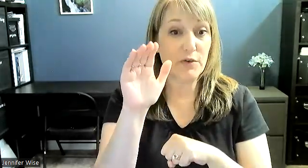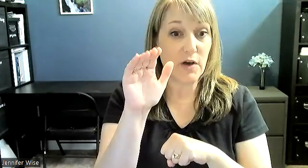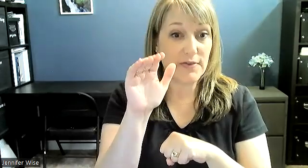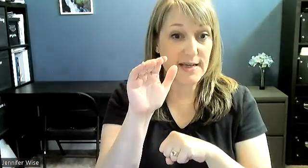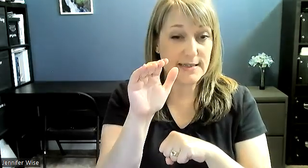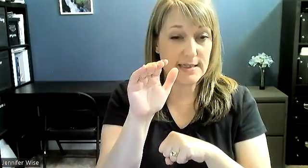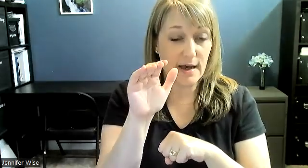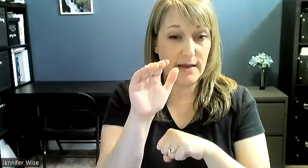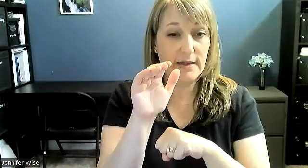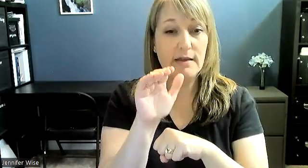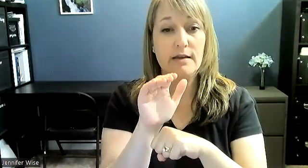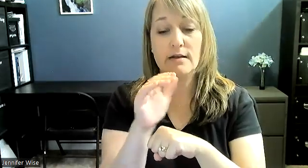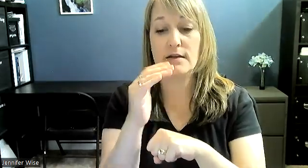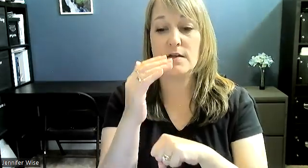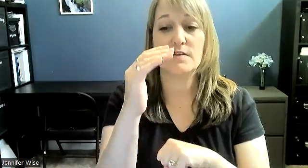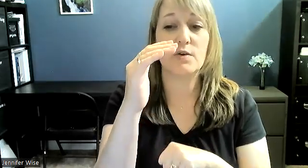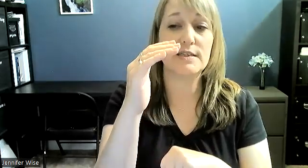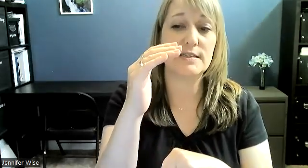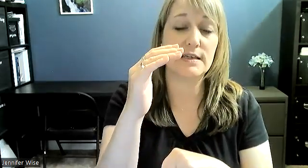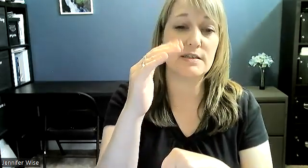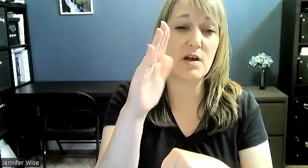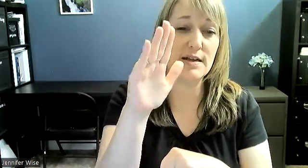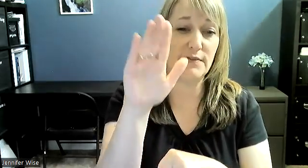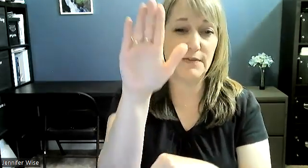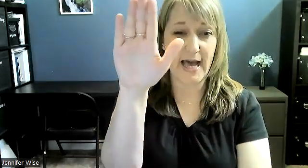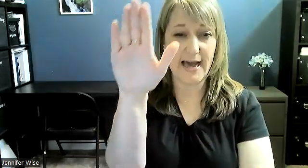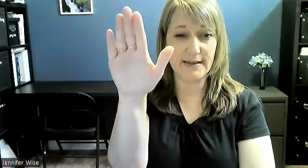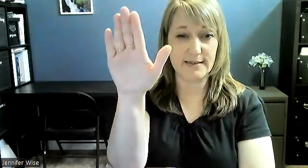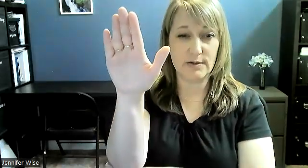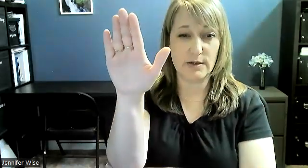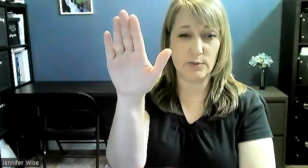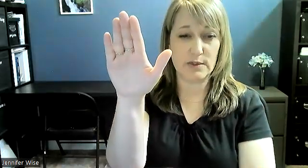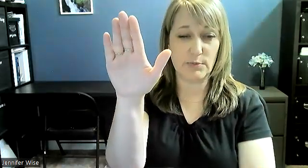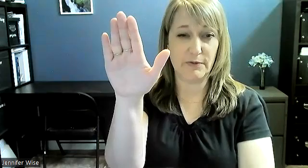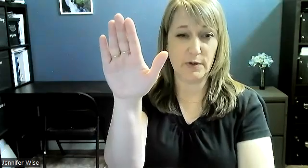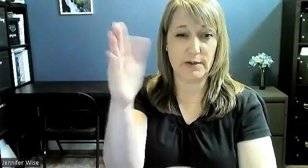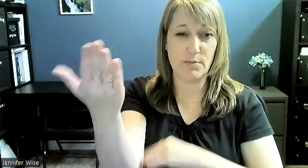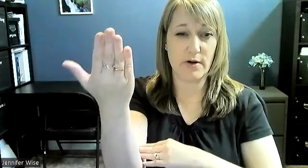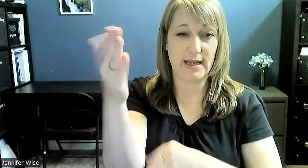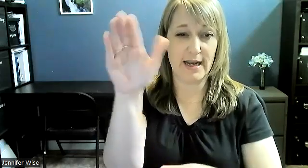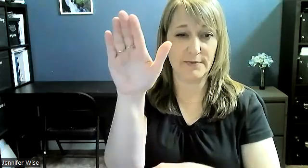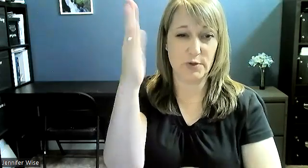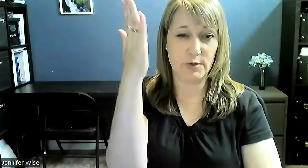you've got that sun. So it's not as flat as it was before in morning and afternoon and